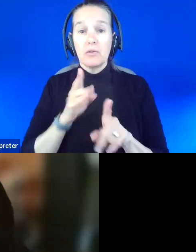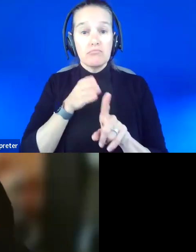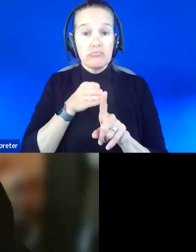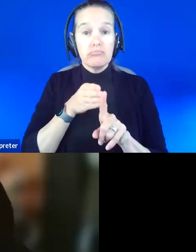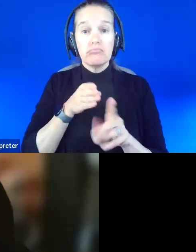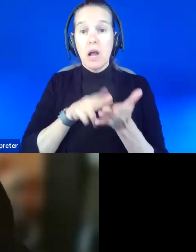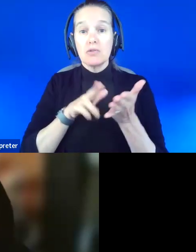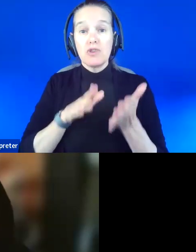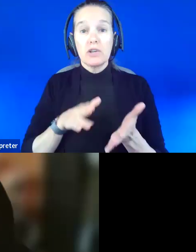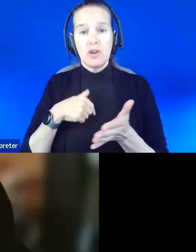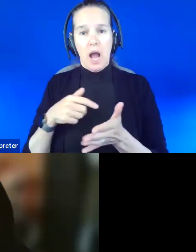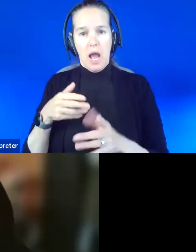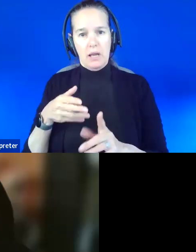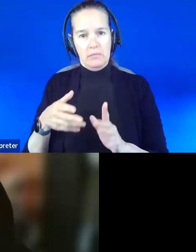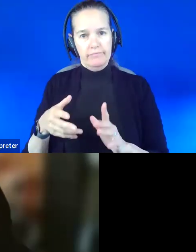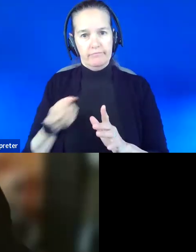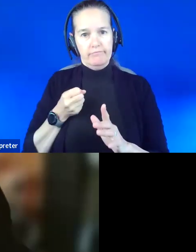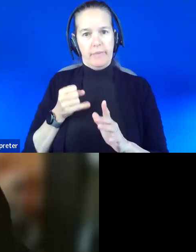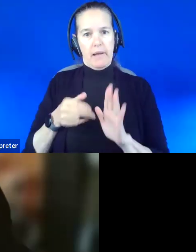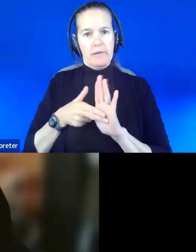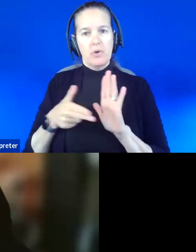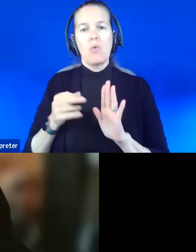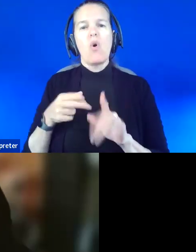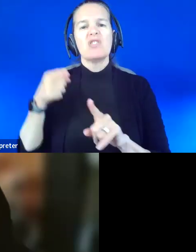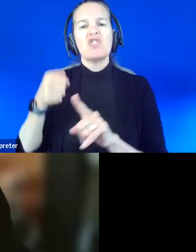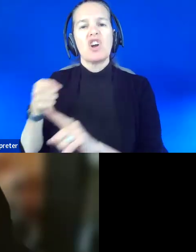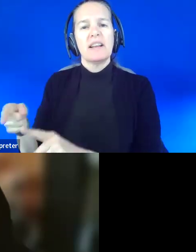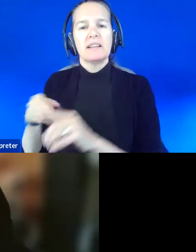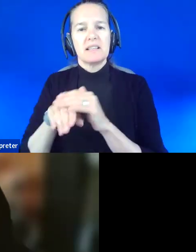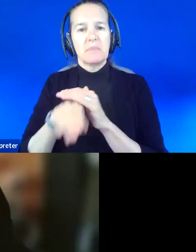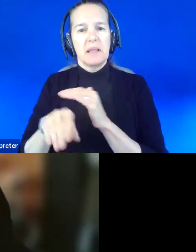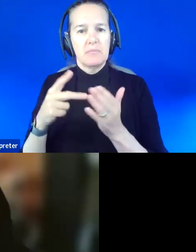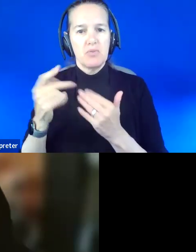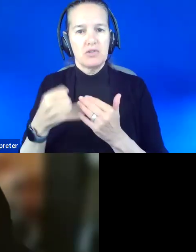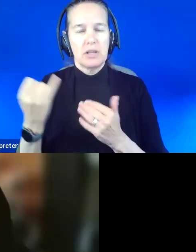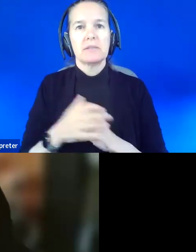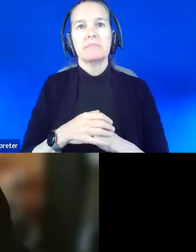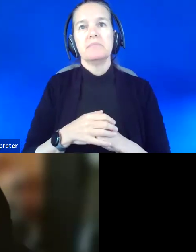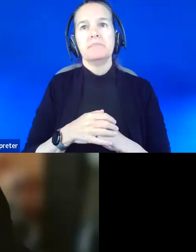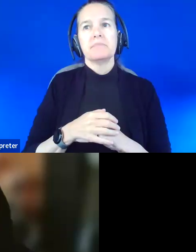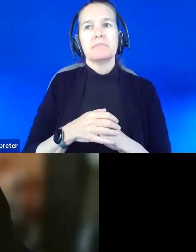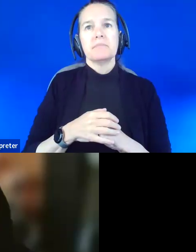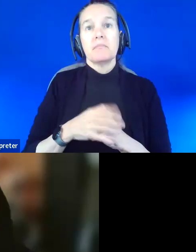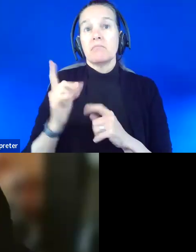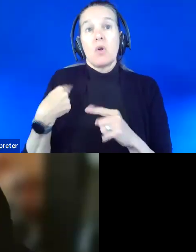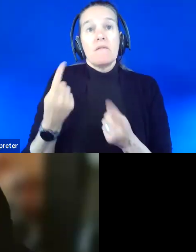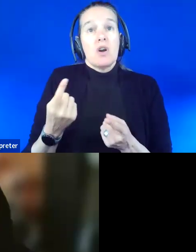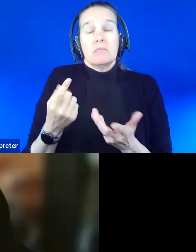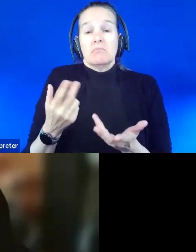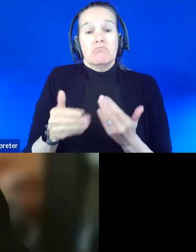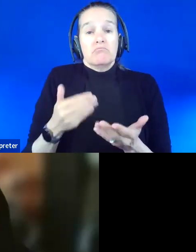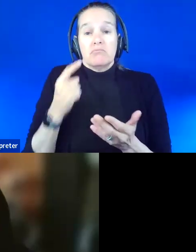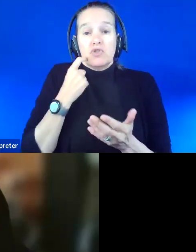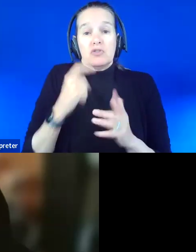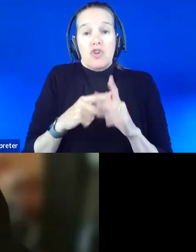the contract or subcontractor on targeted accessibility projects. So far, even having just started, I've actually gotten